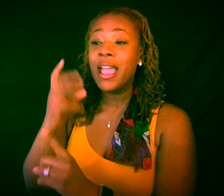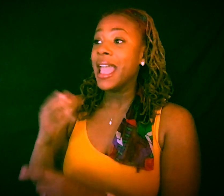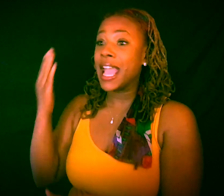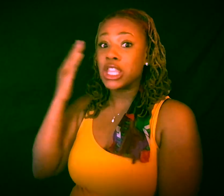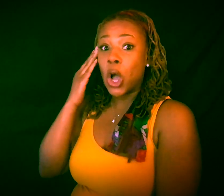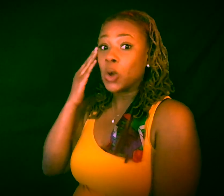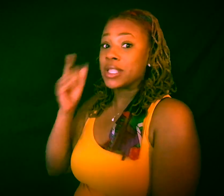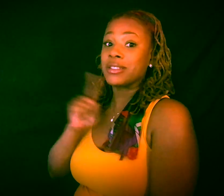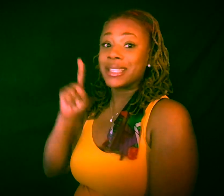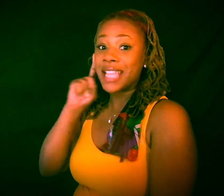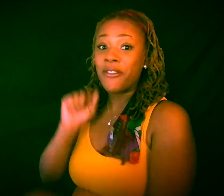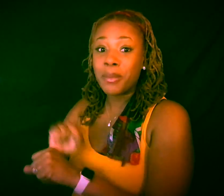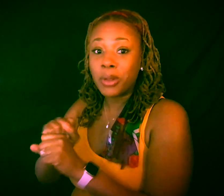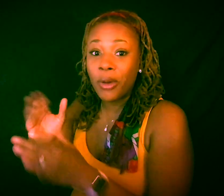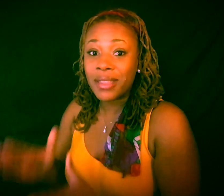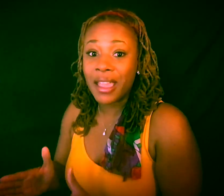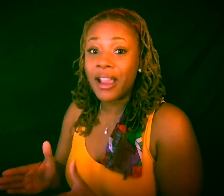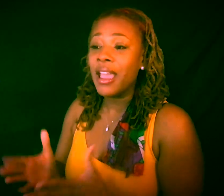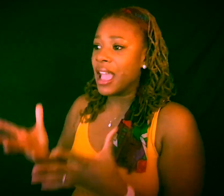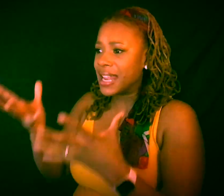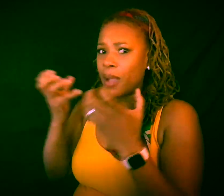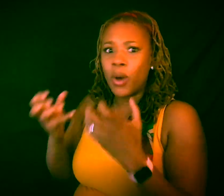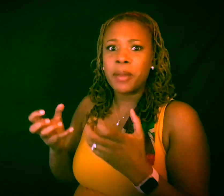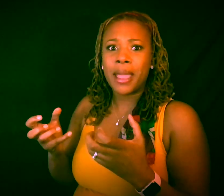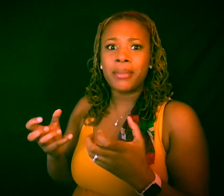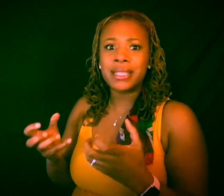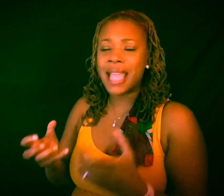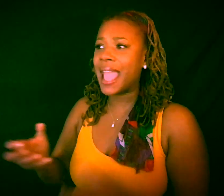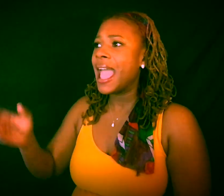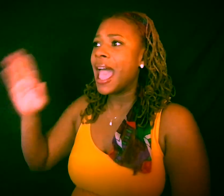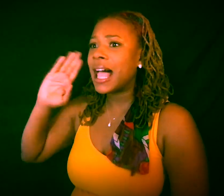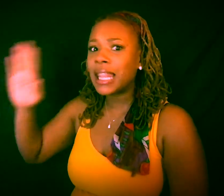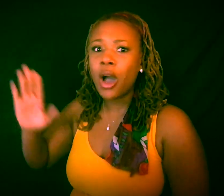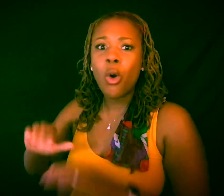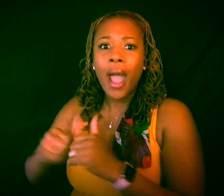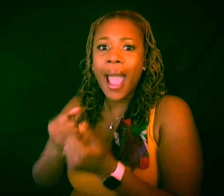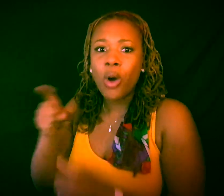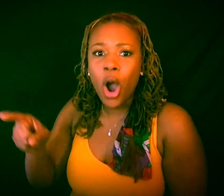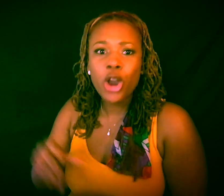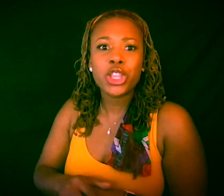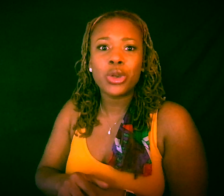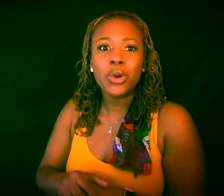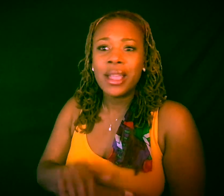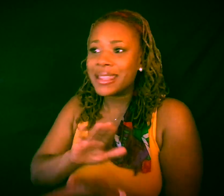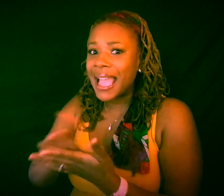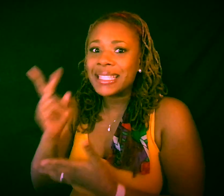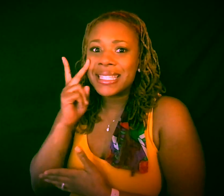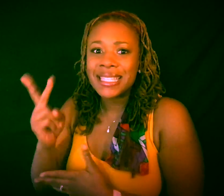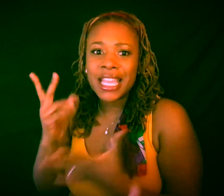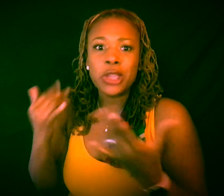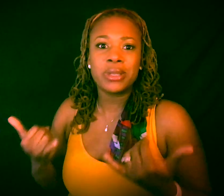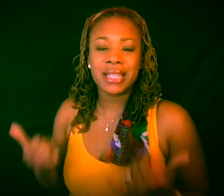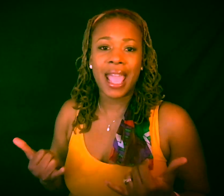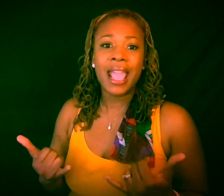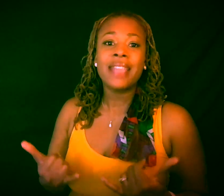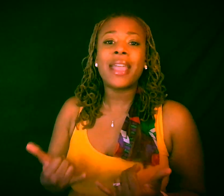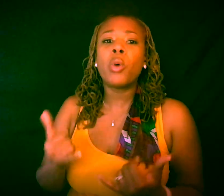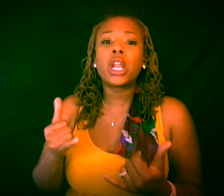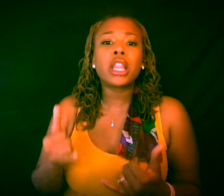and knows there's a deaf employee there and they want to be able to say, hello, how are you? Nice to see you today. They want to learn